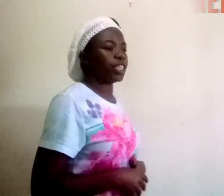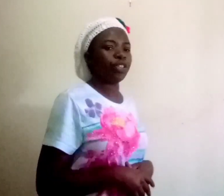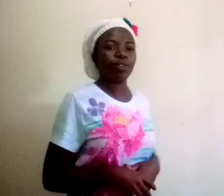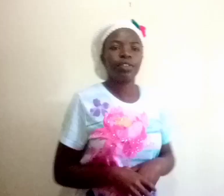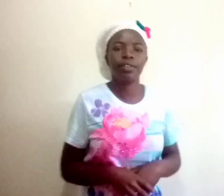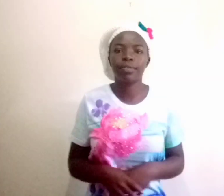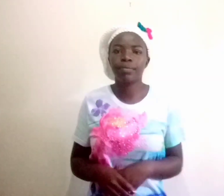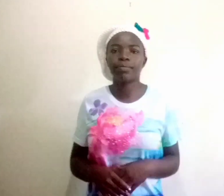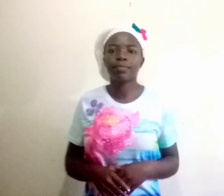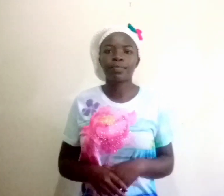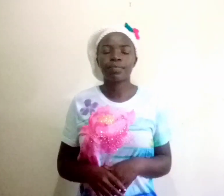Lamentations.